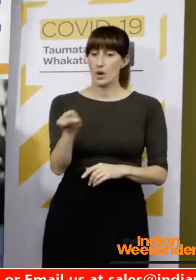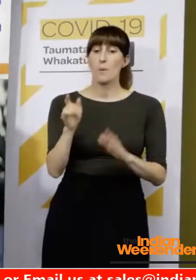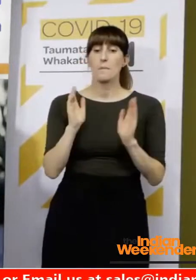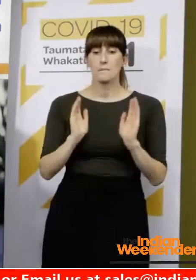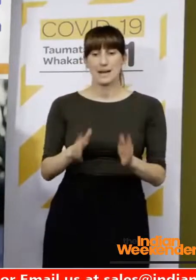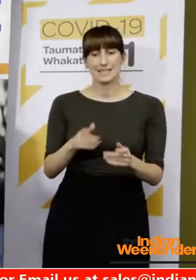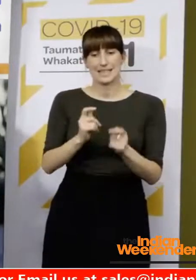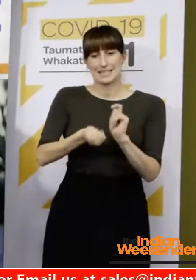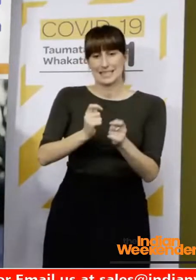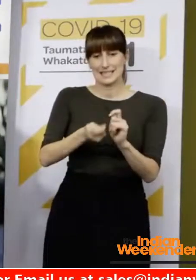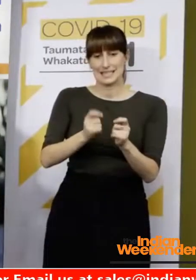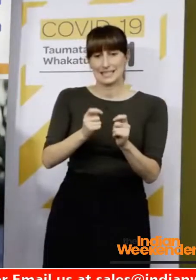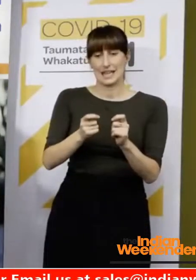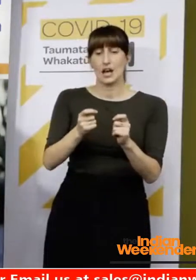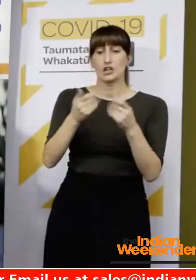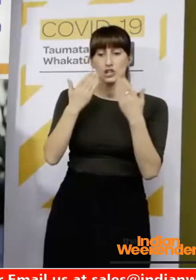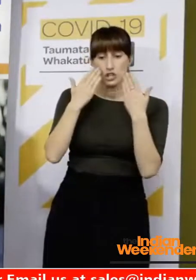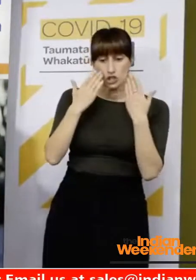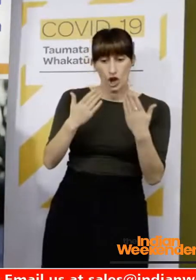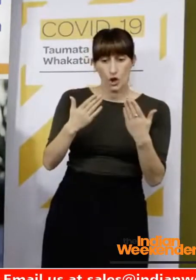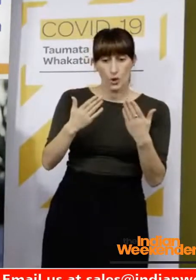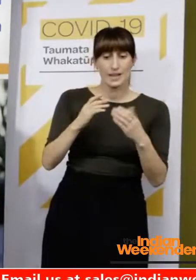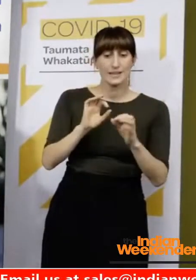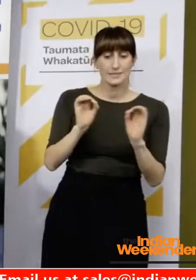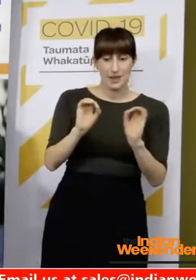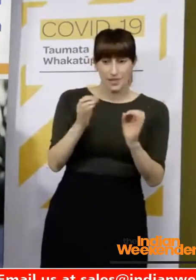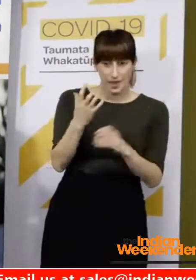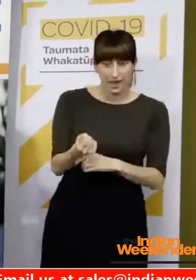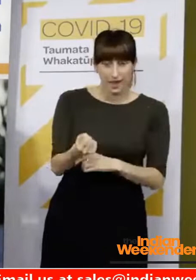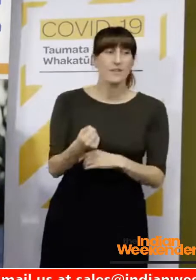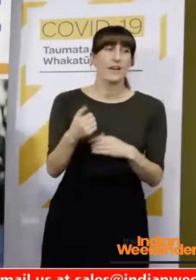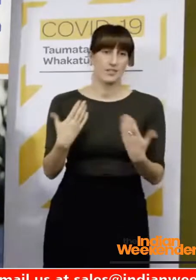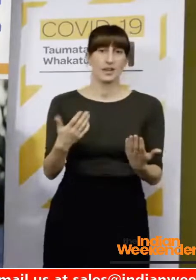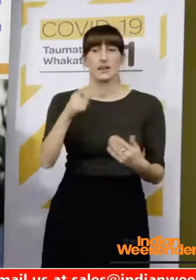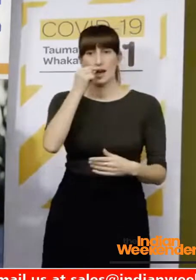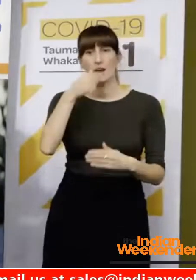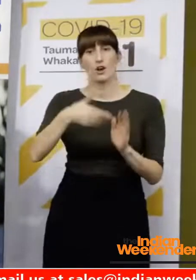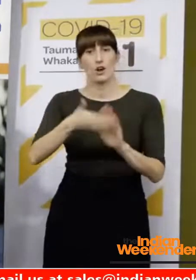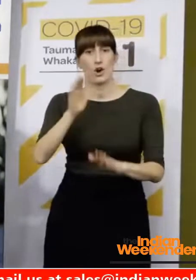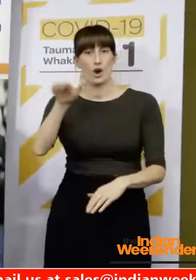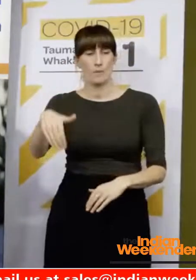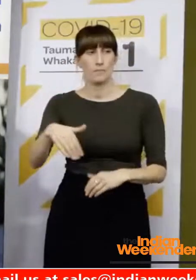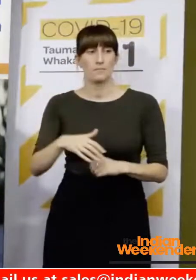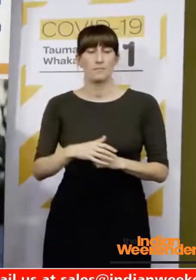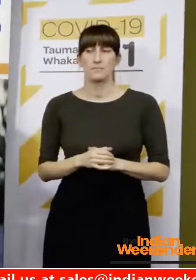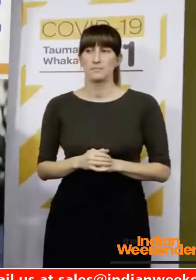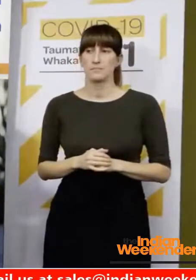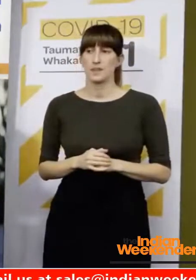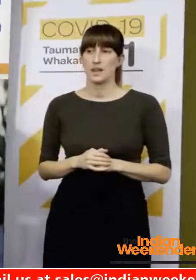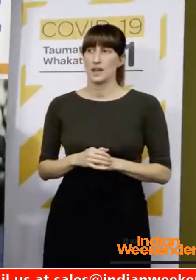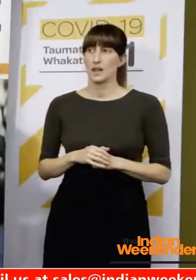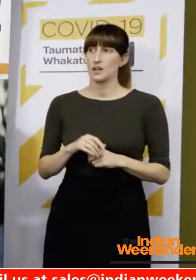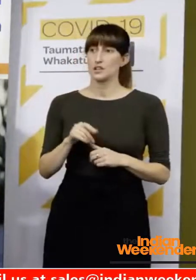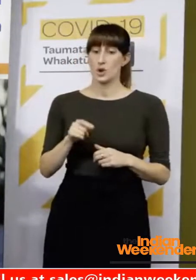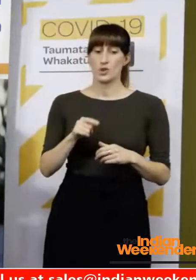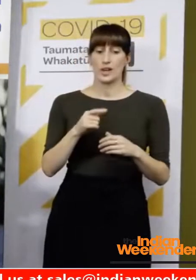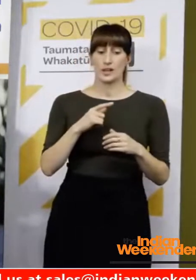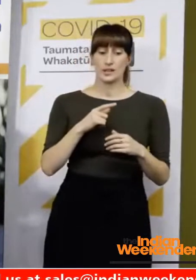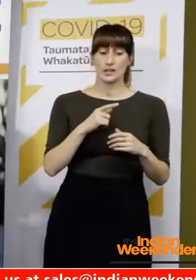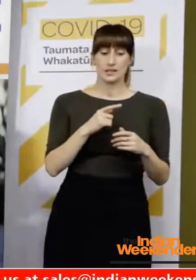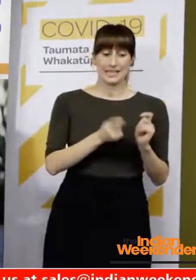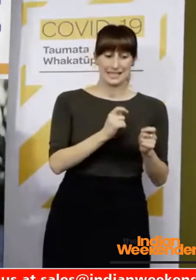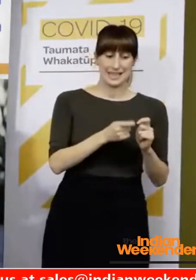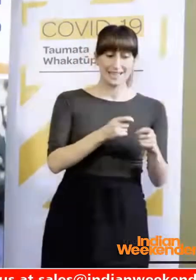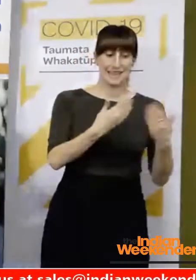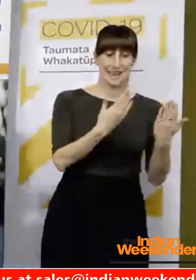that's made clear in the new order. I got to my 8th day which in came into isolation. effect By that stage, yesterday, that's when it was really starting to turn up the around the world and getting a bit testing at hectic, day and I around day